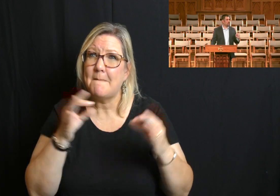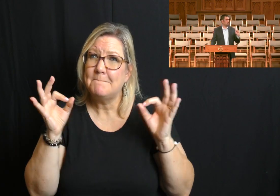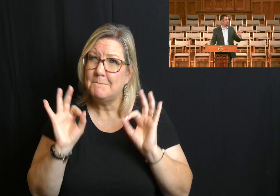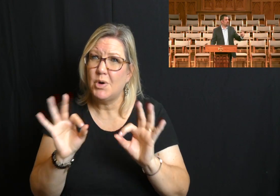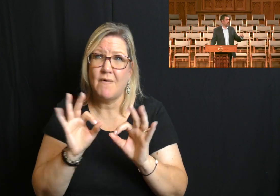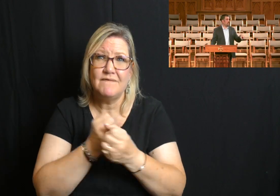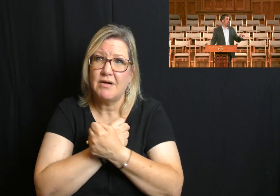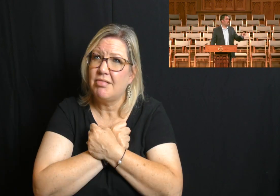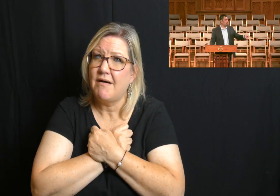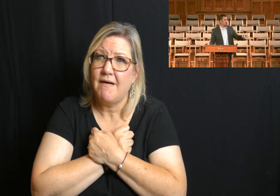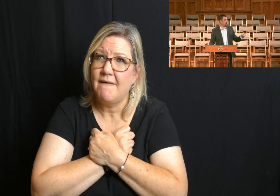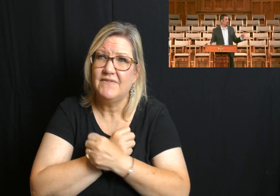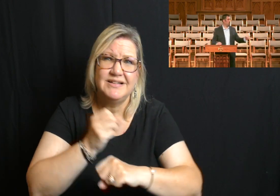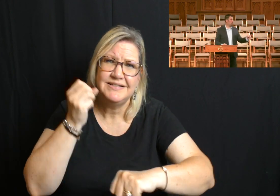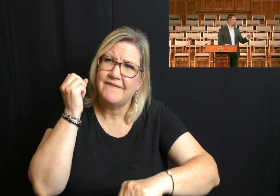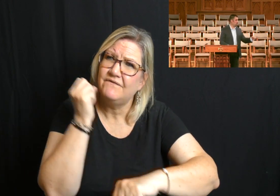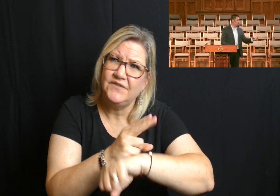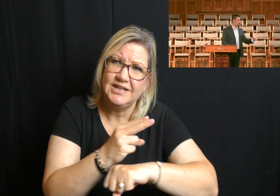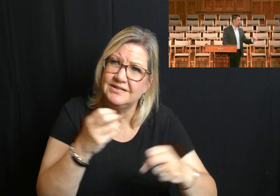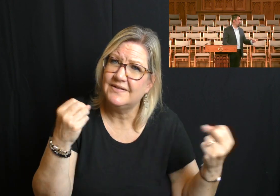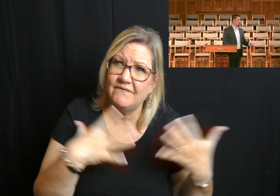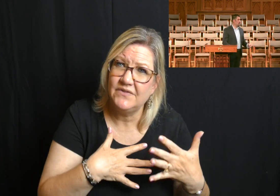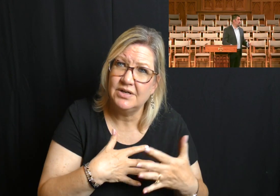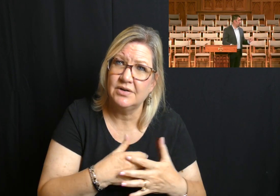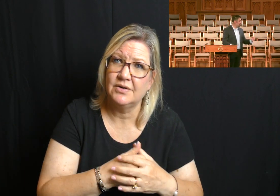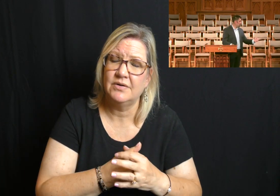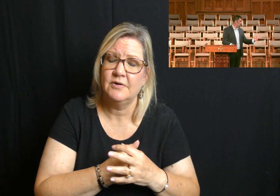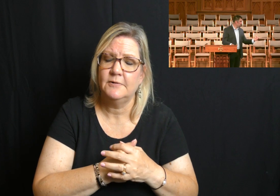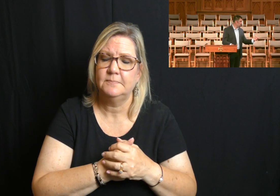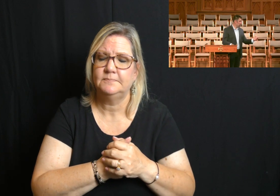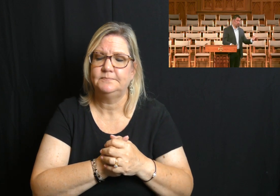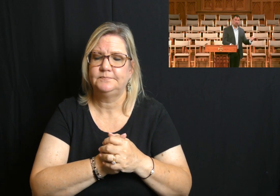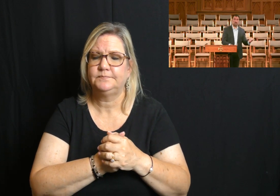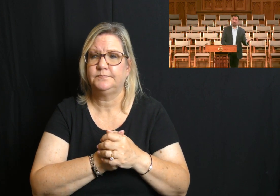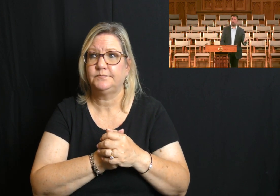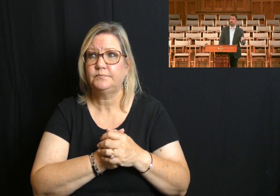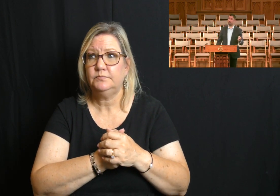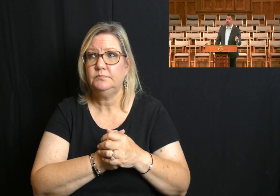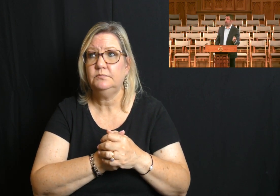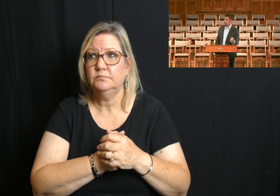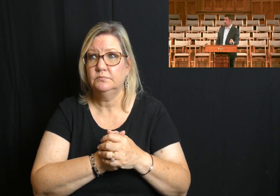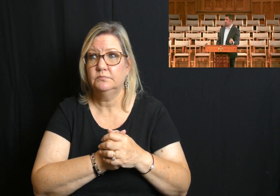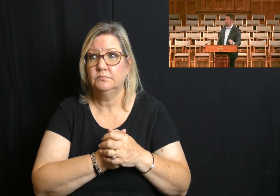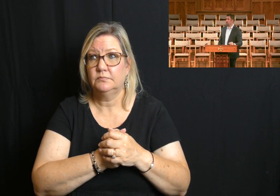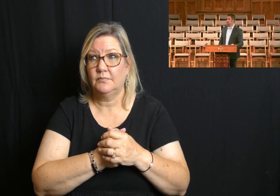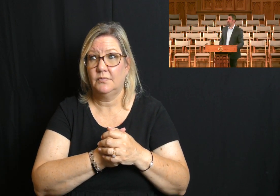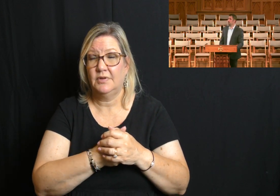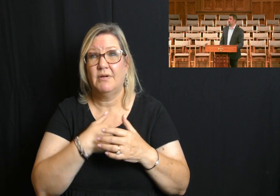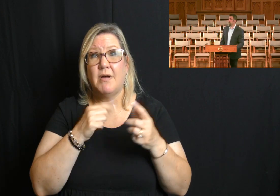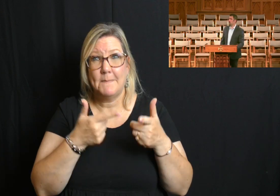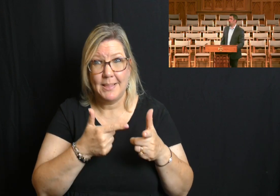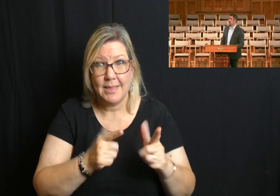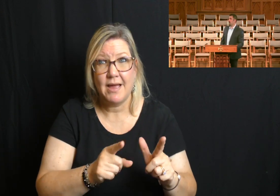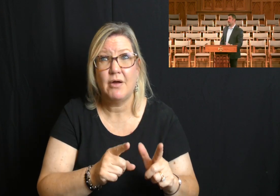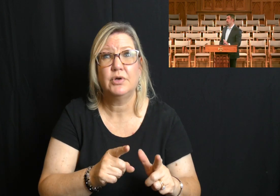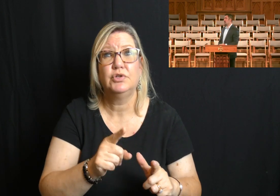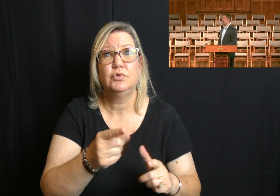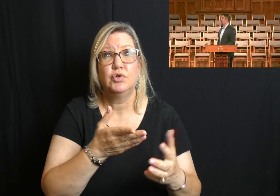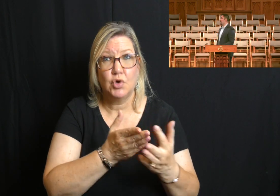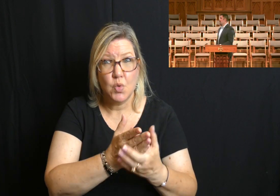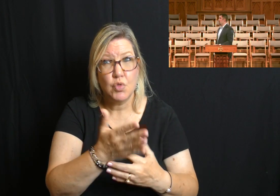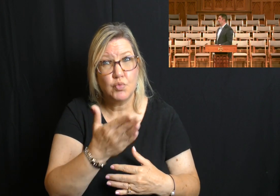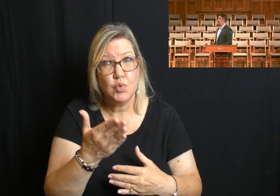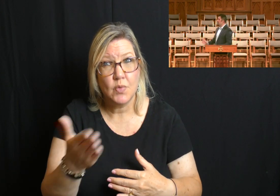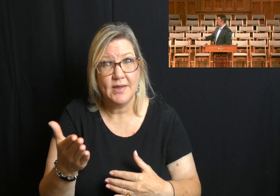Will you understand that I am here for you? And I'm putting you through some of those stuff, for a reason. I'll tell you